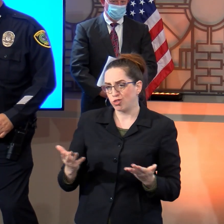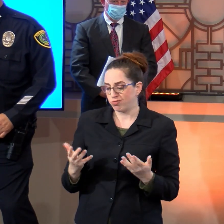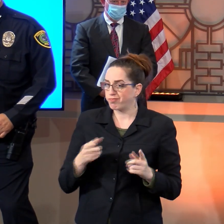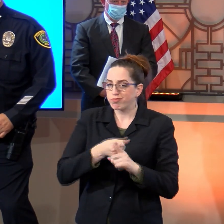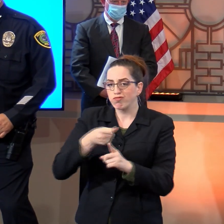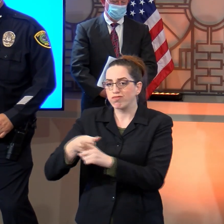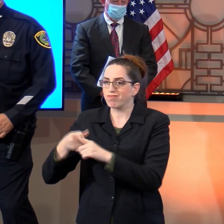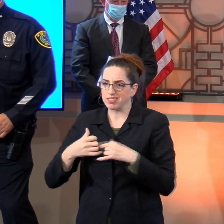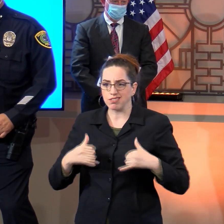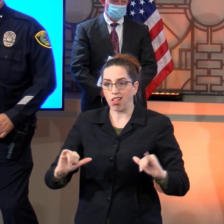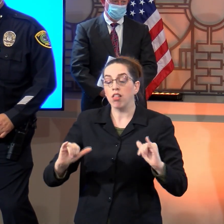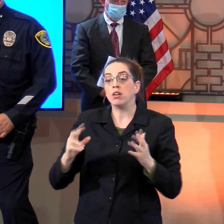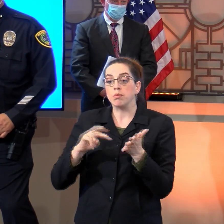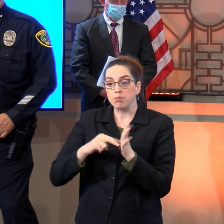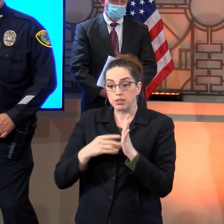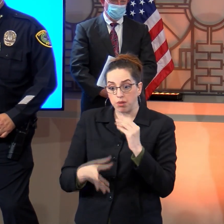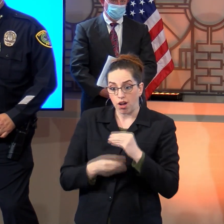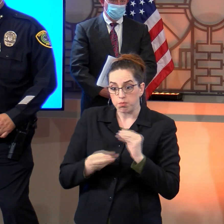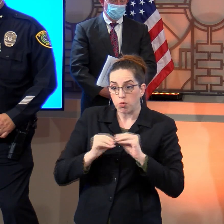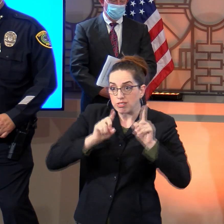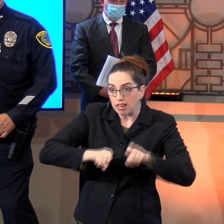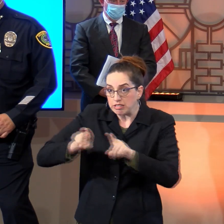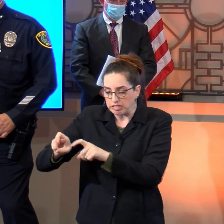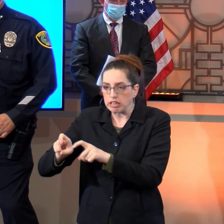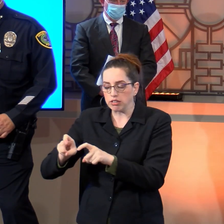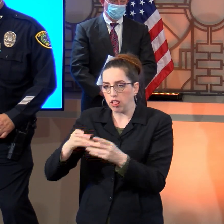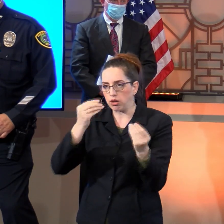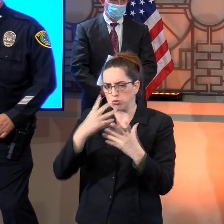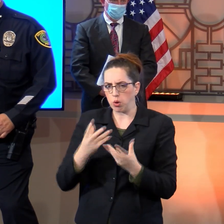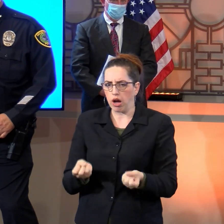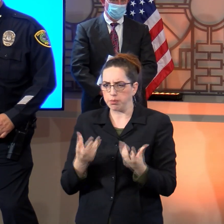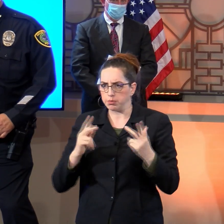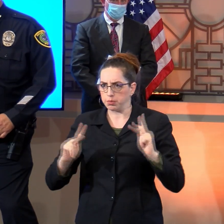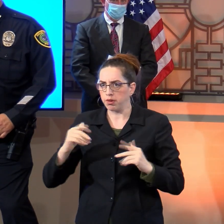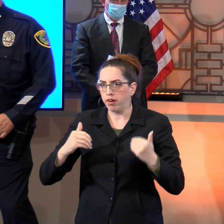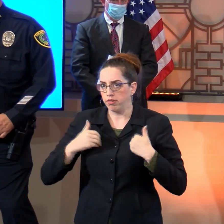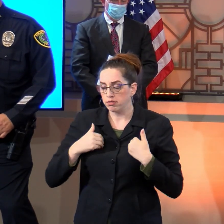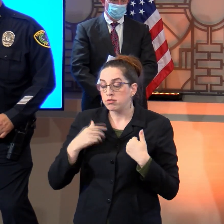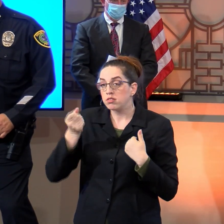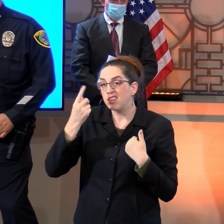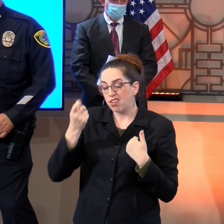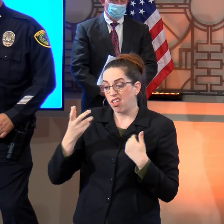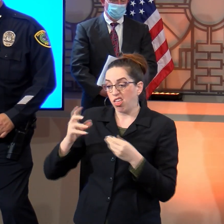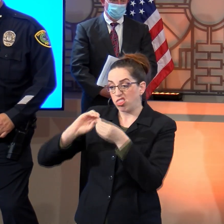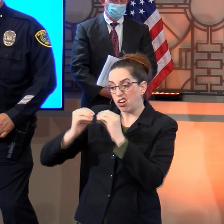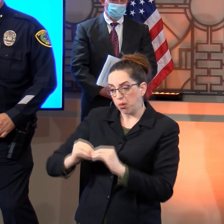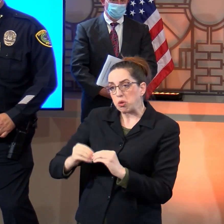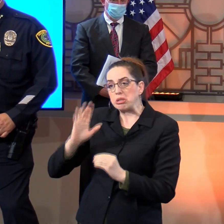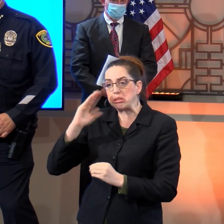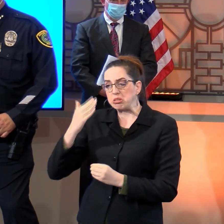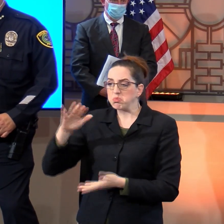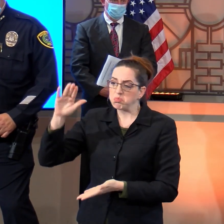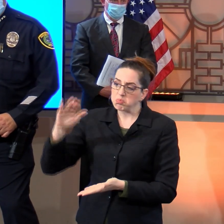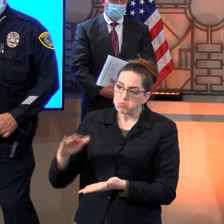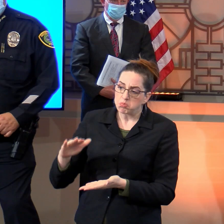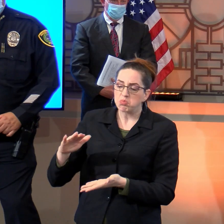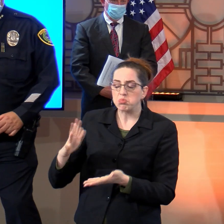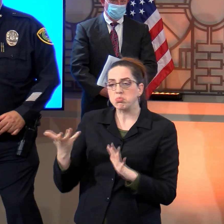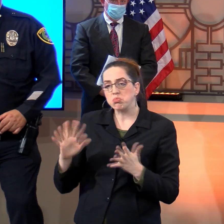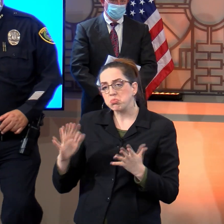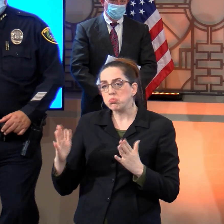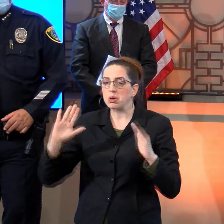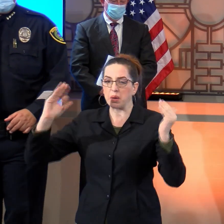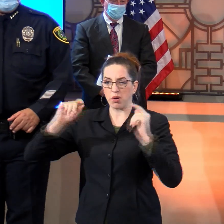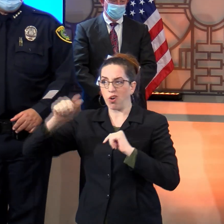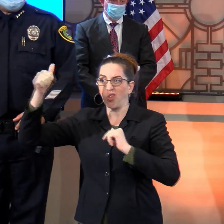the testing will give us a better sense of to what degree it's in our city. The numbers are relatively low compared to other